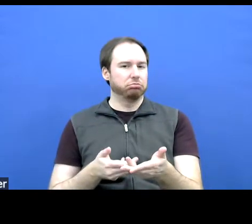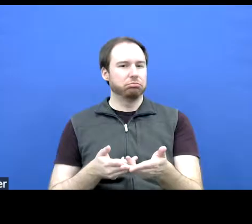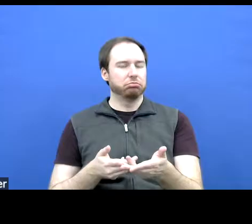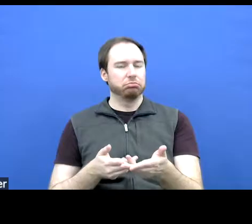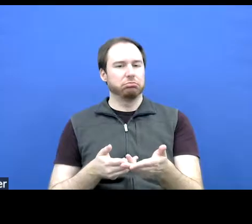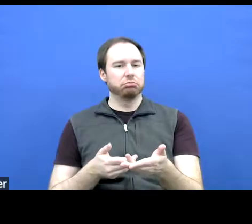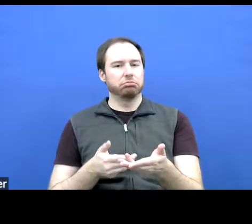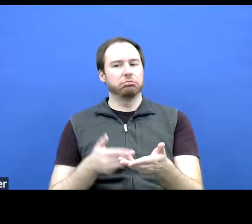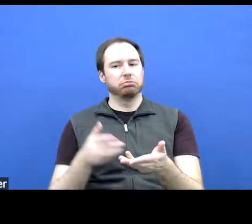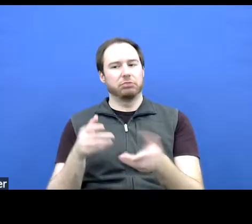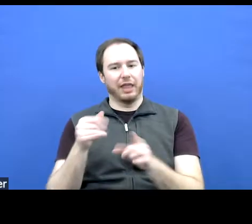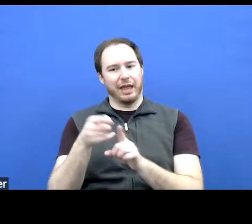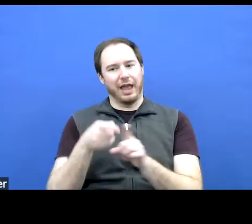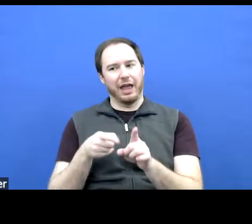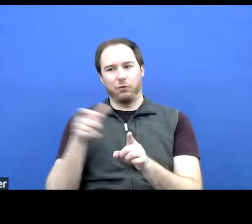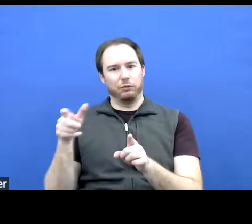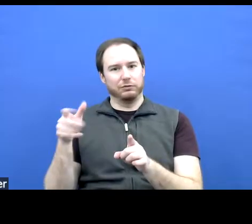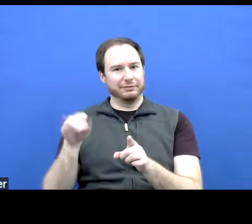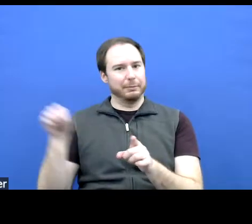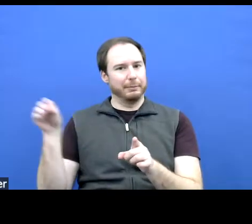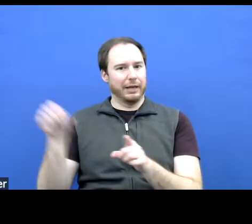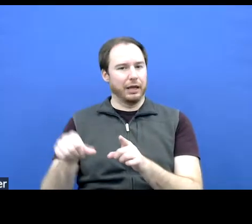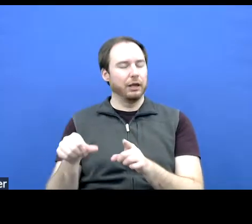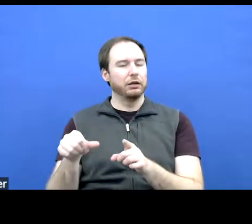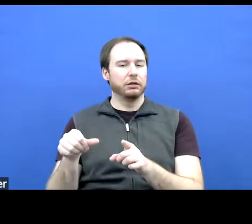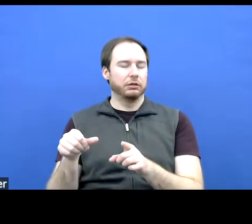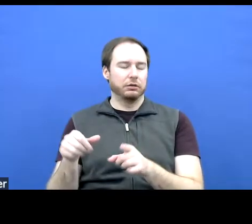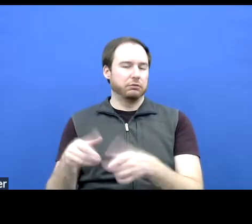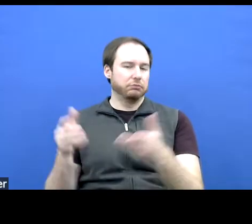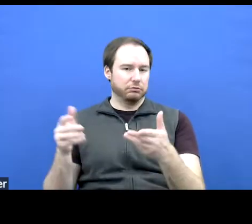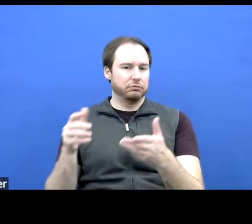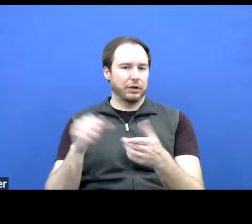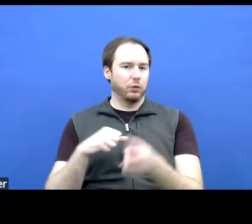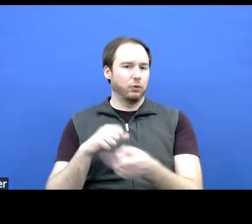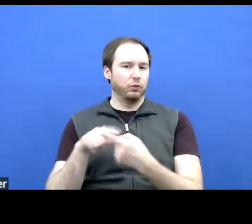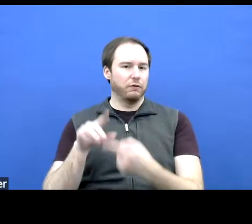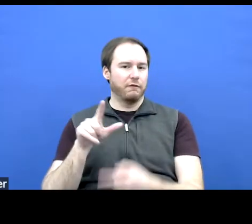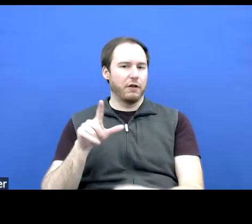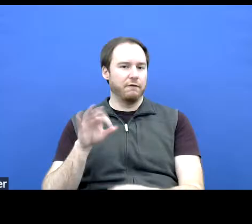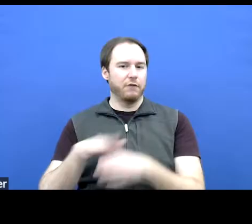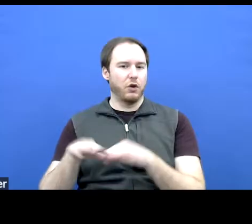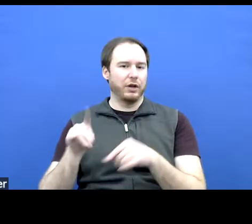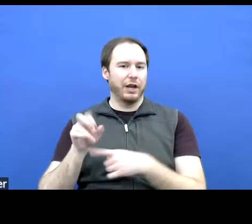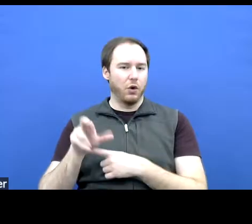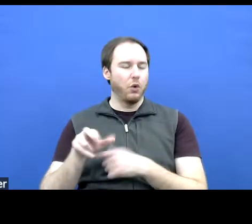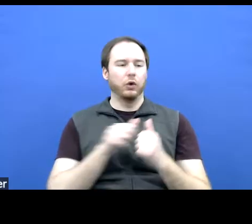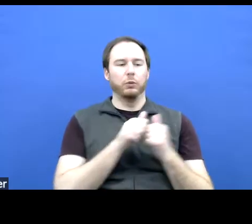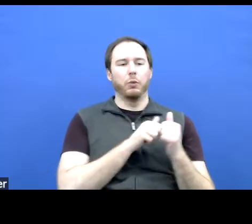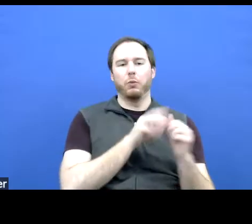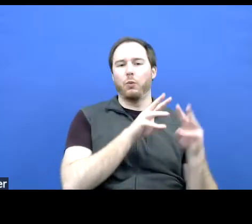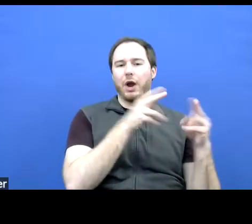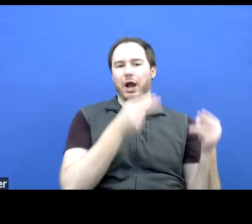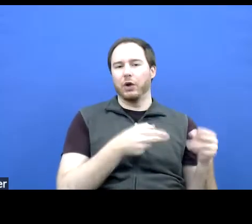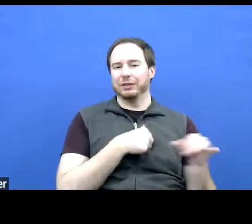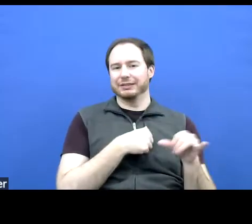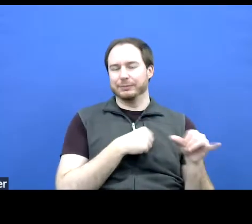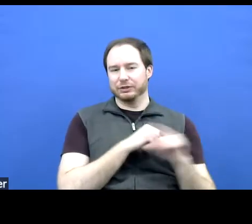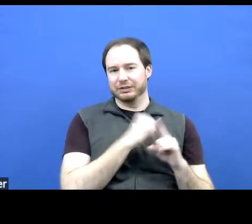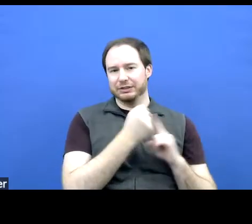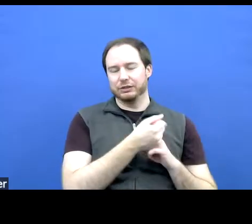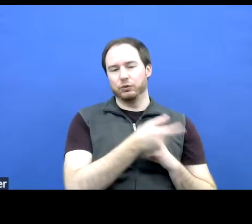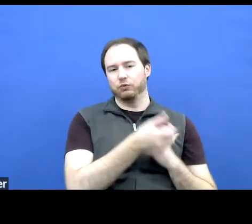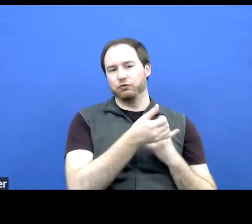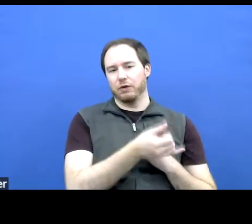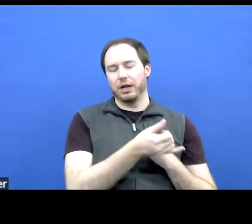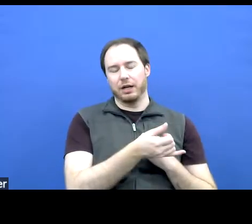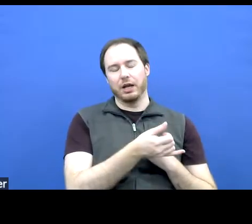would still have to be paid, and that bill could go to Floor and Decor. Sportsman Warehouse is in a similar situation right